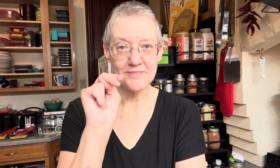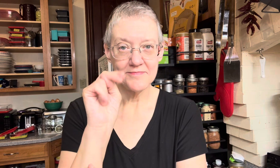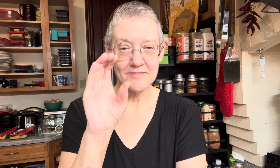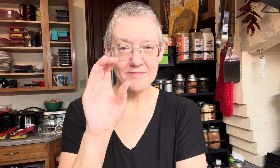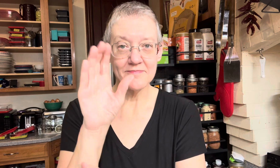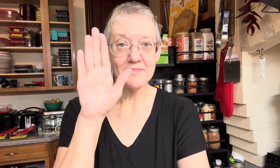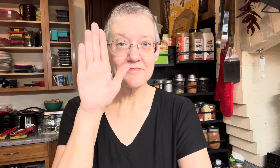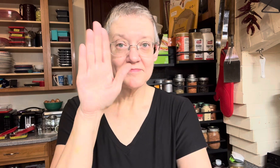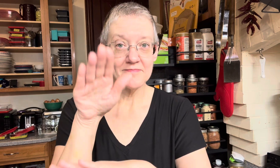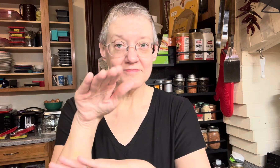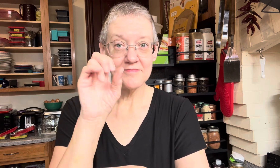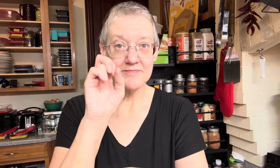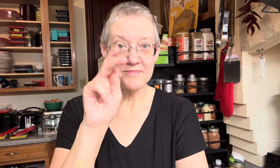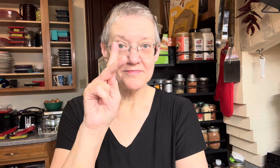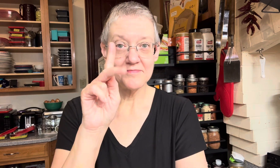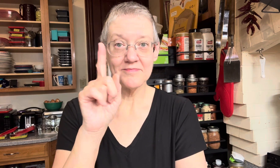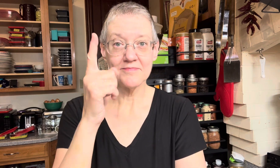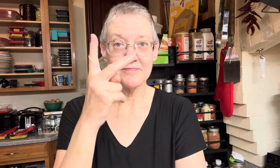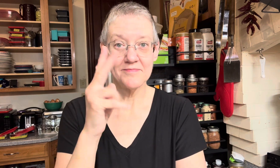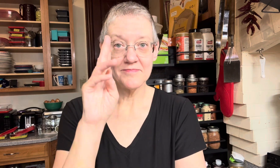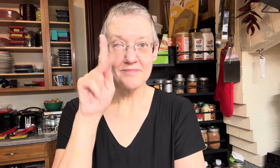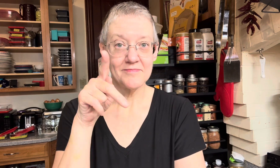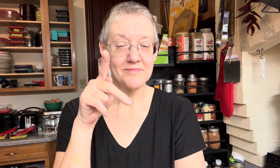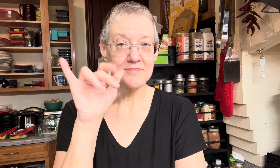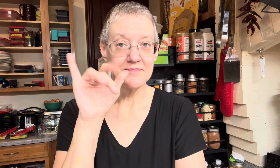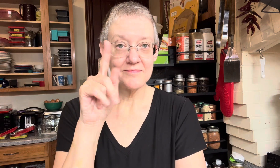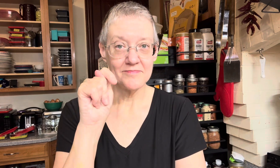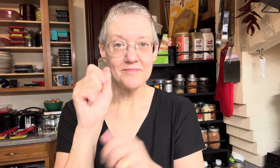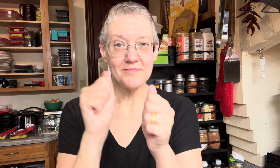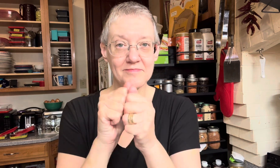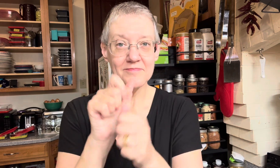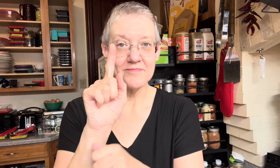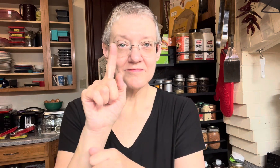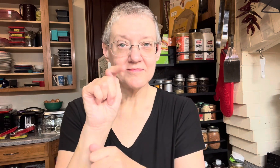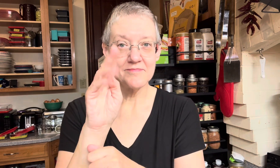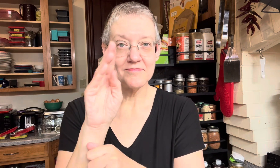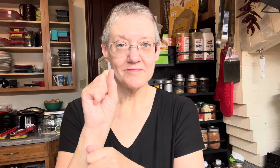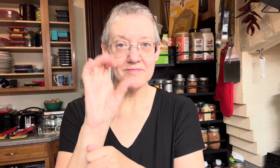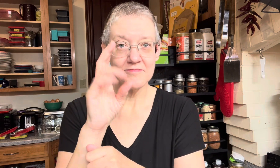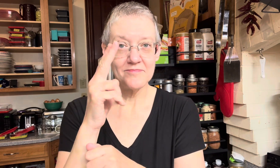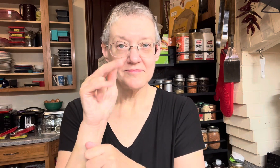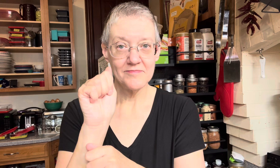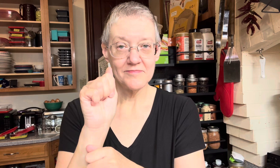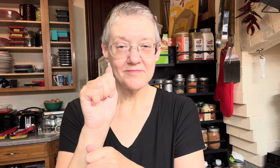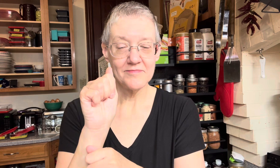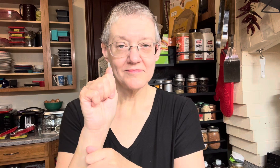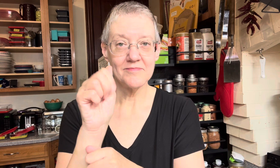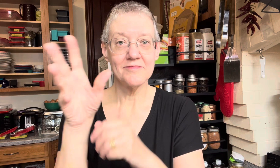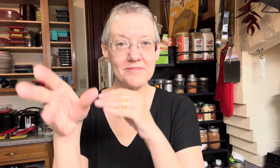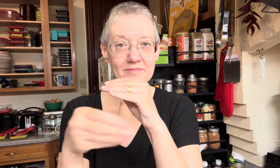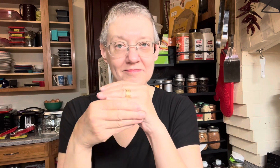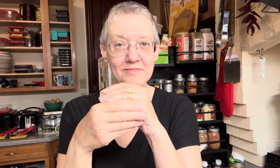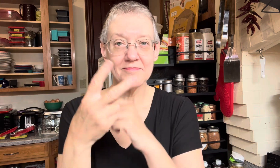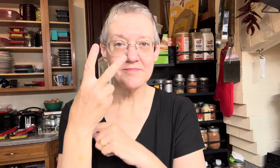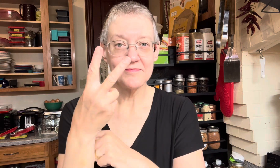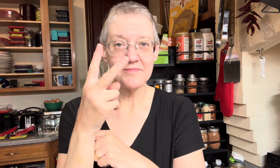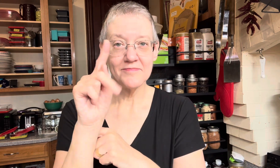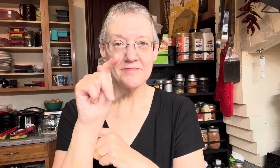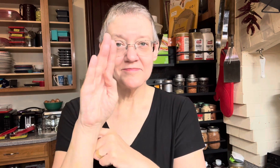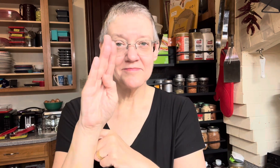and okra, 5 grams of net carbs. Afternoon yogurt with 1 tablespoon of chia,